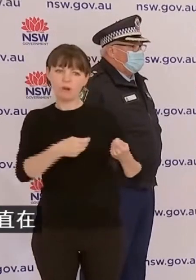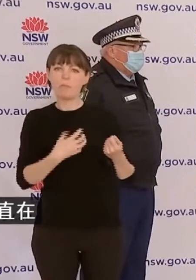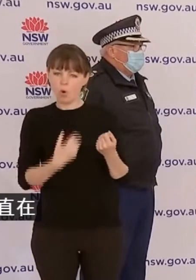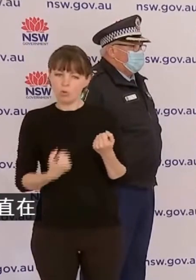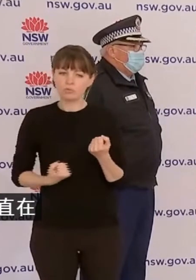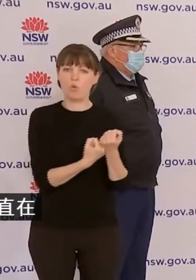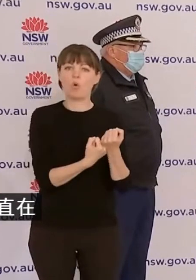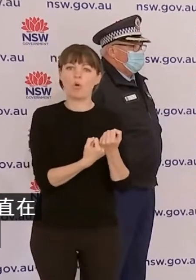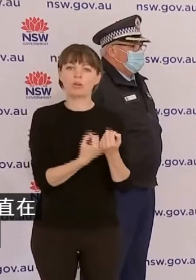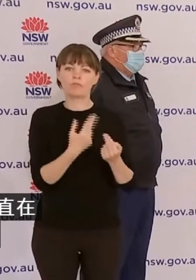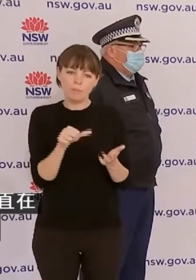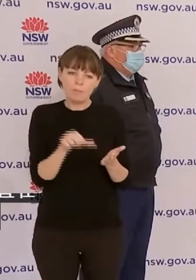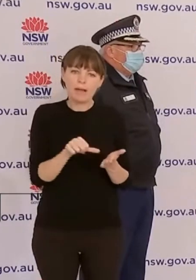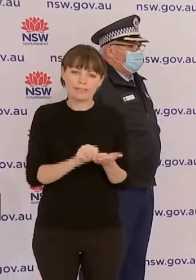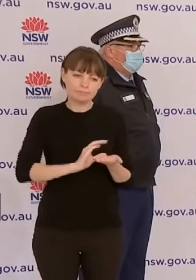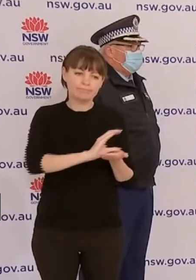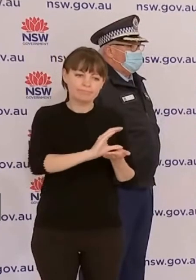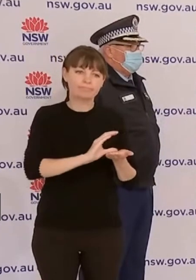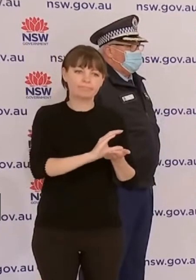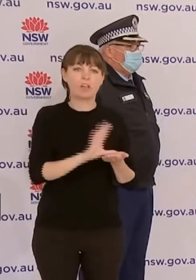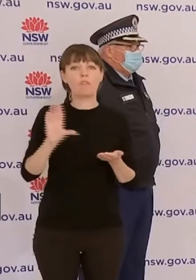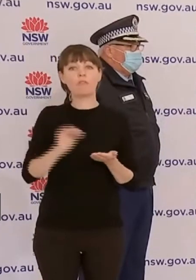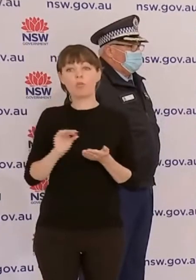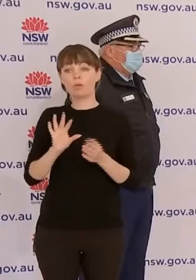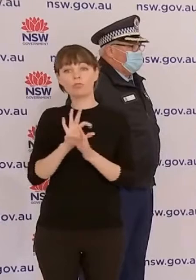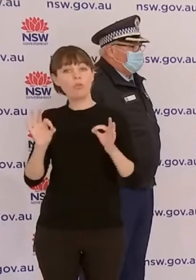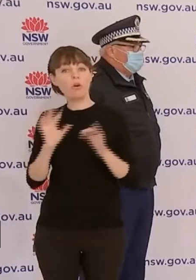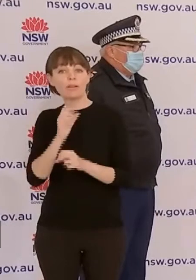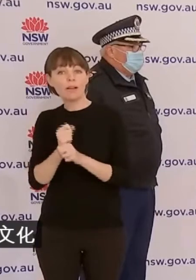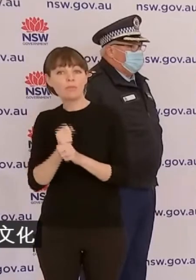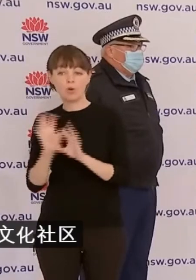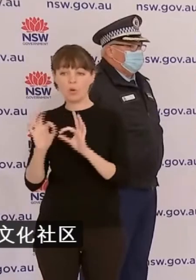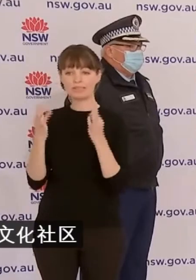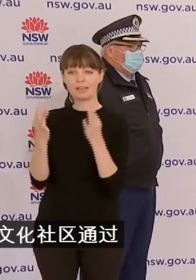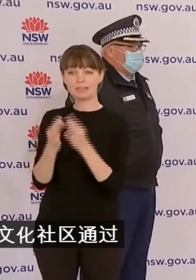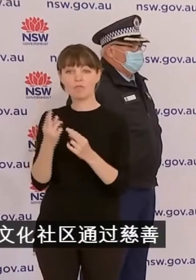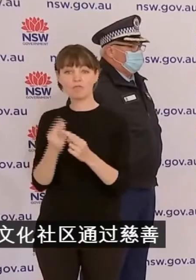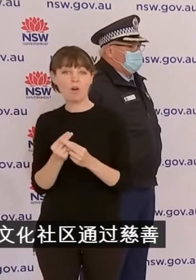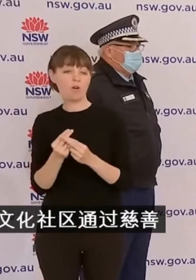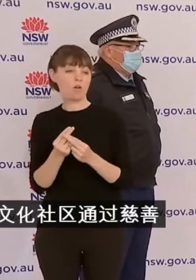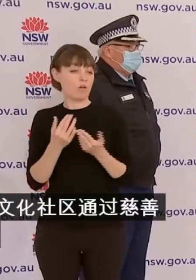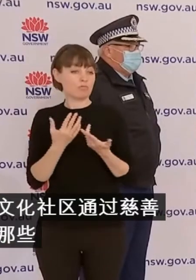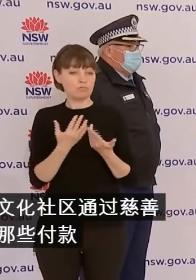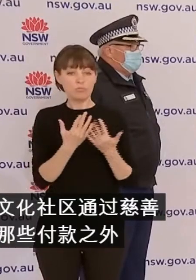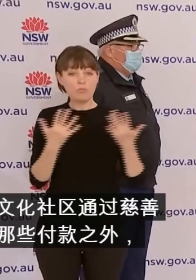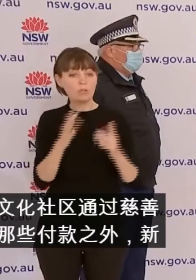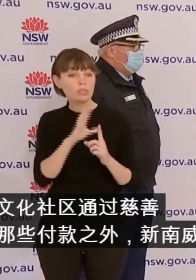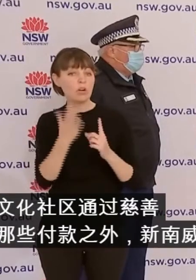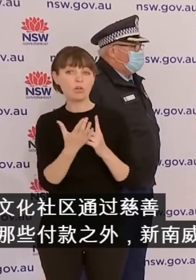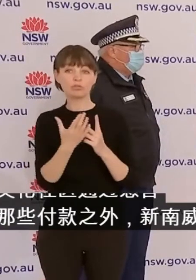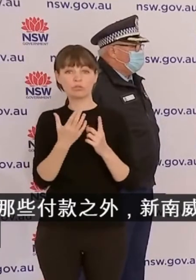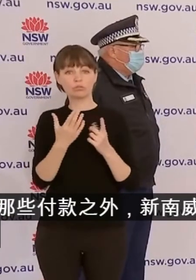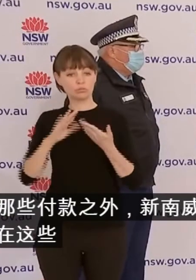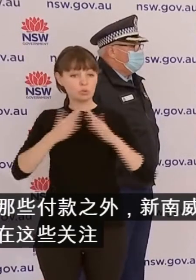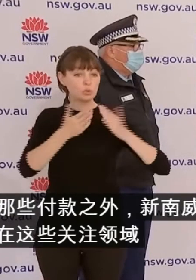we've been speaking about through non-government organisations, through multicultural communities, on the ground charitable organisations. So the New South